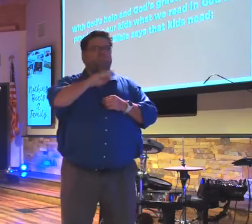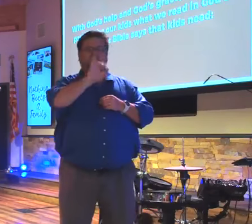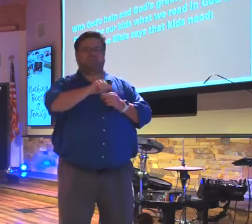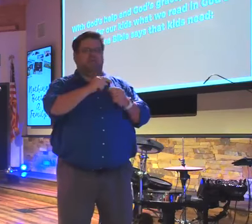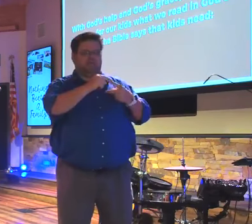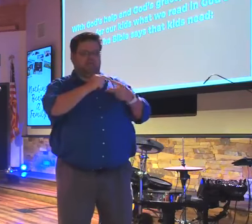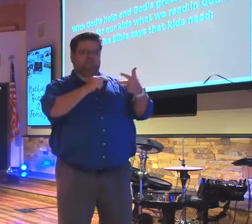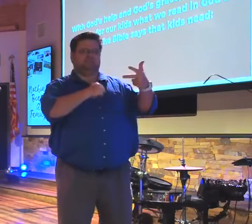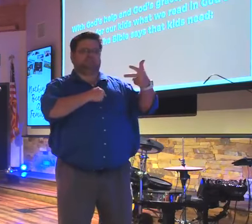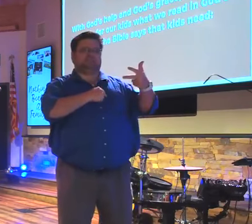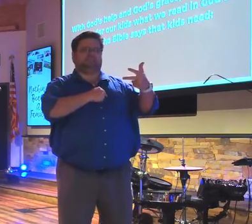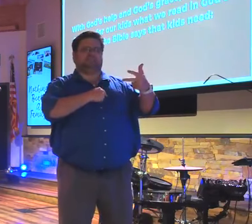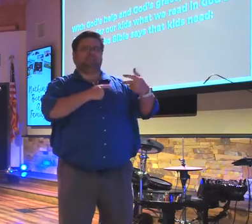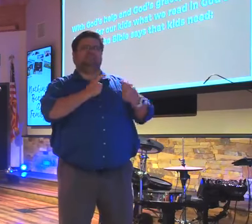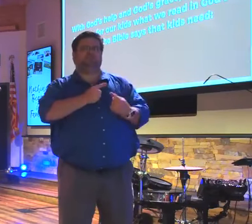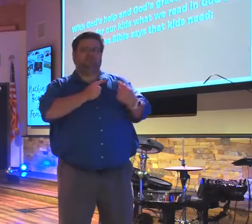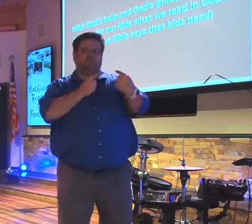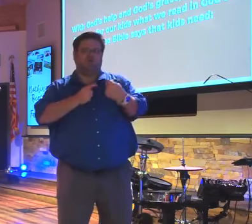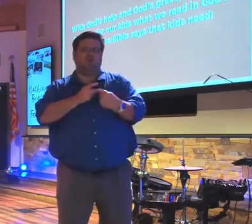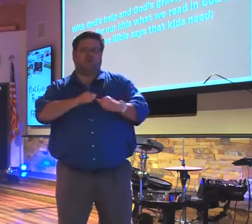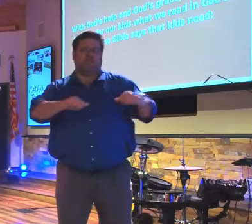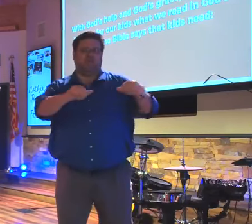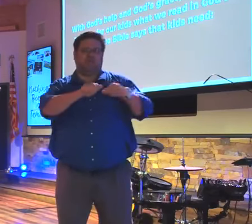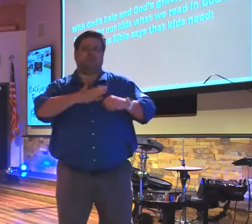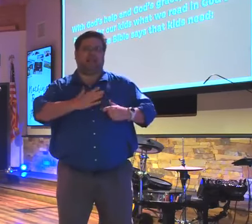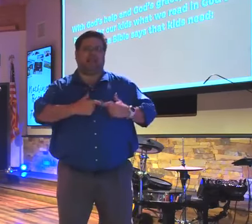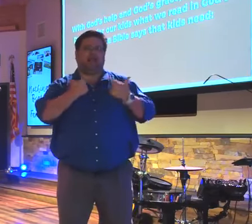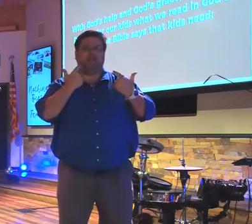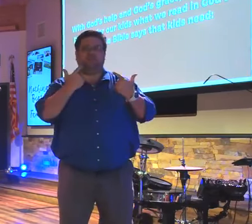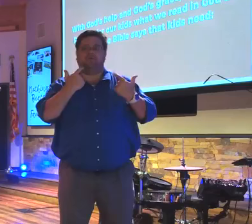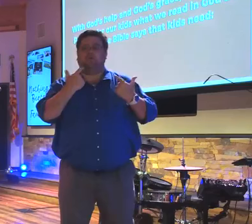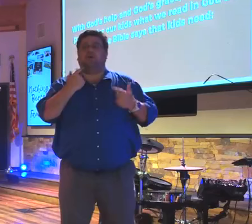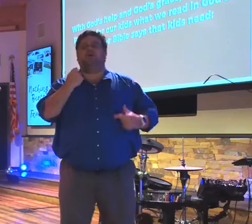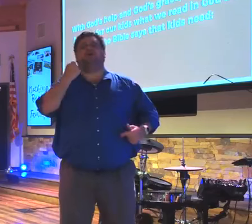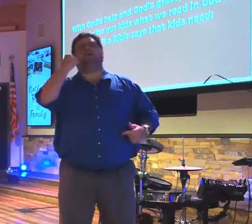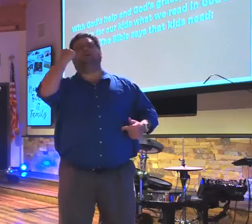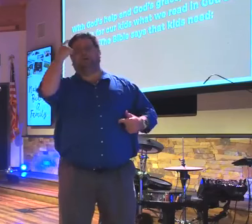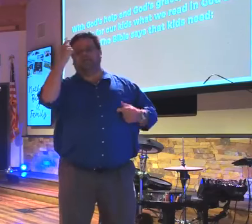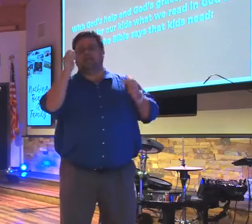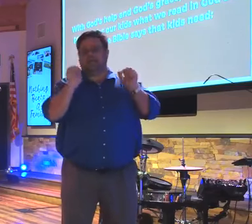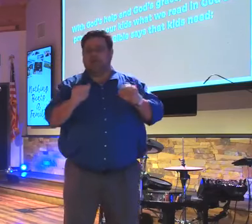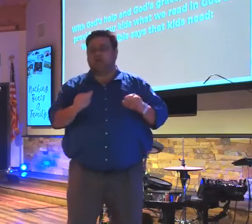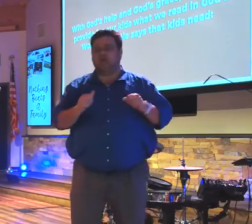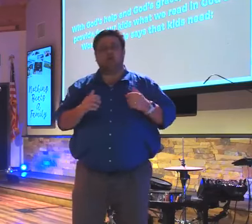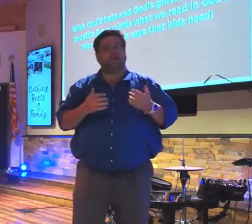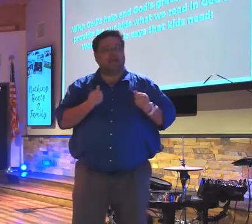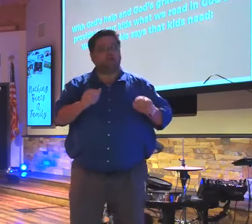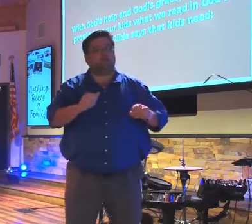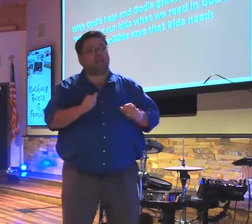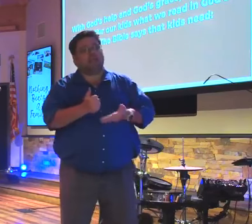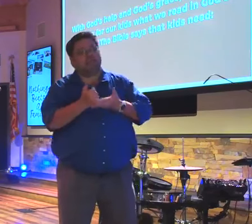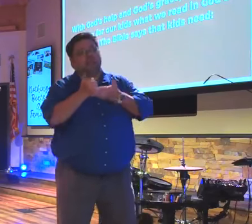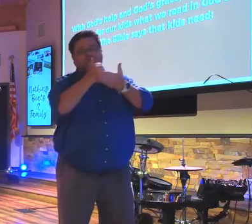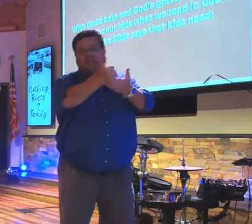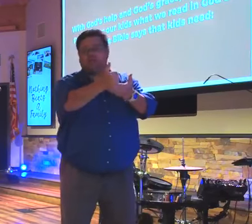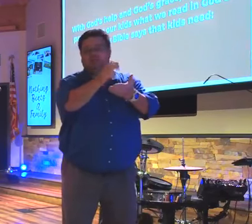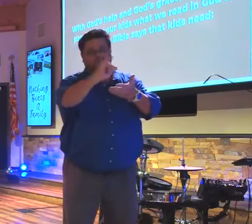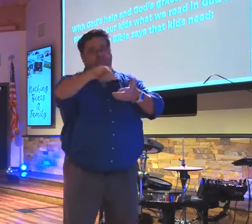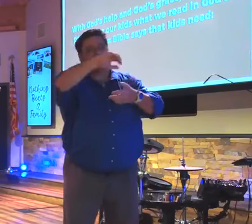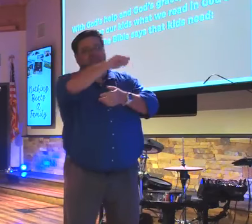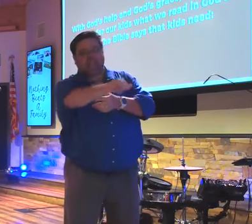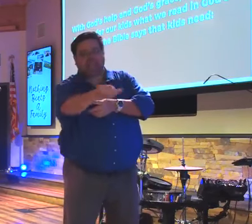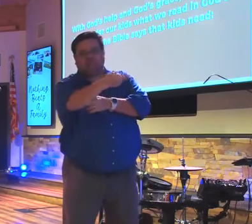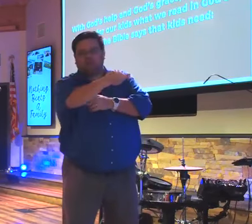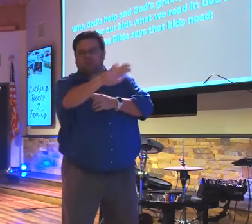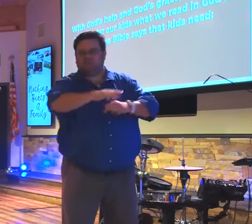And I think that's why I struggle in this area or that area. Well, once you identify it, now you're able to kind of help, and you're able to get God's help, and you're able to